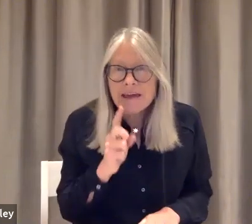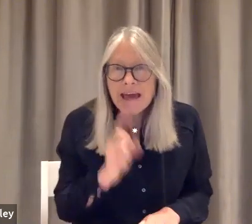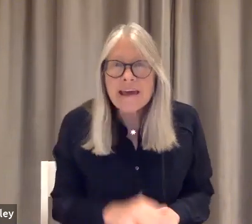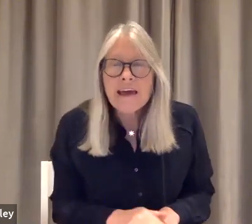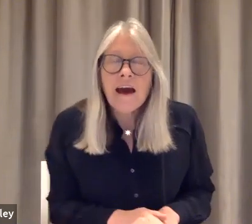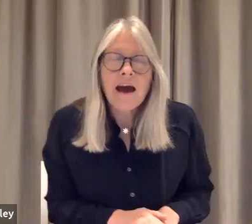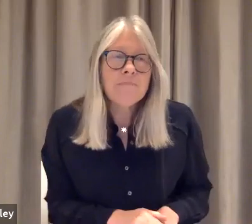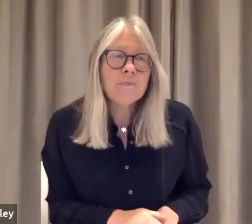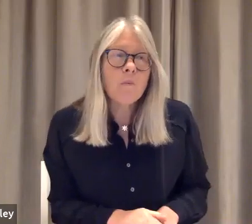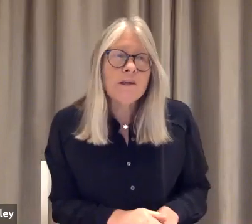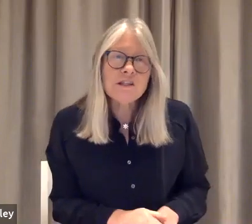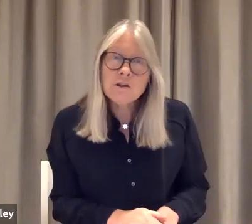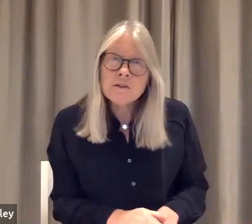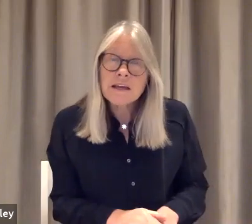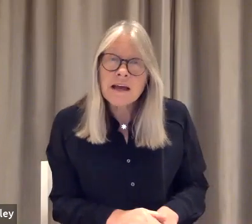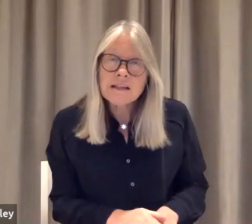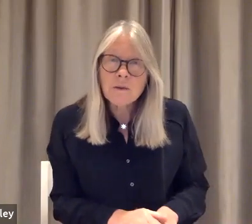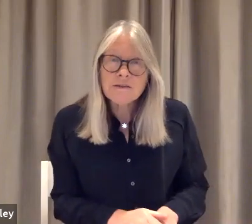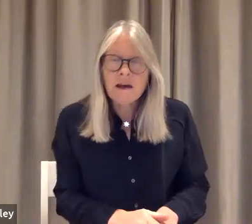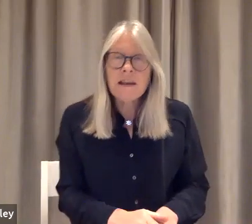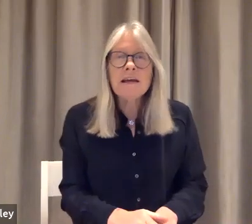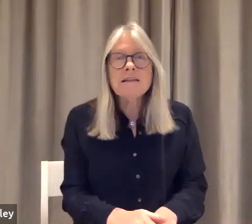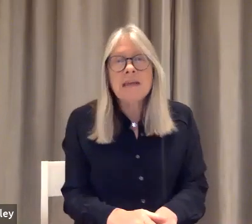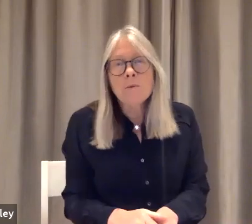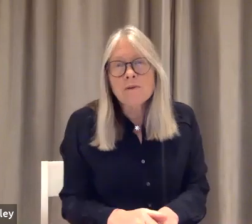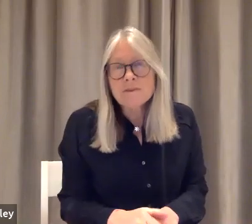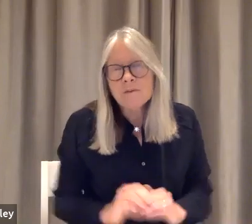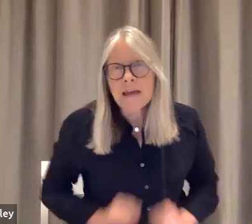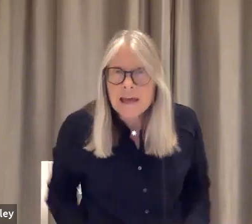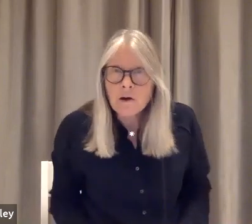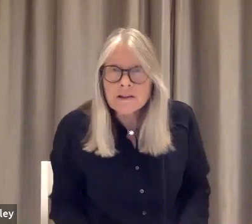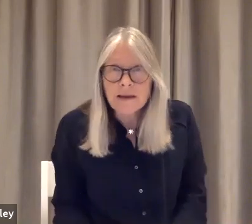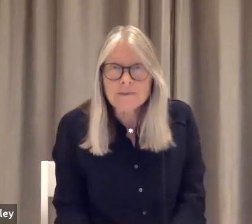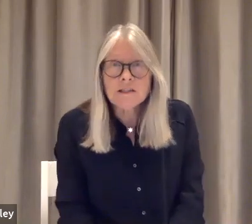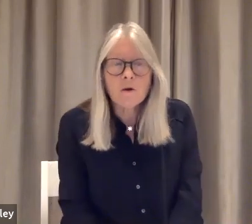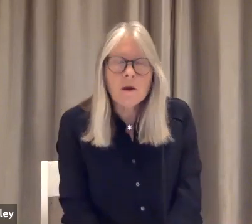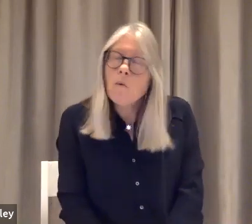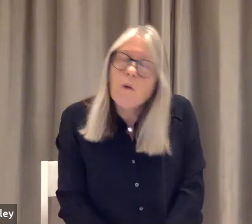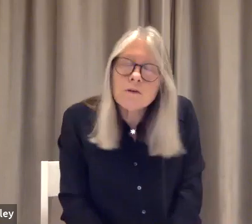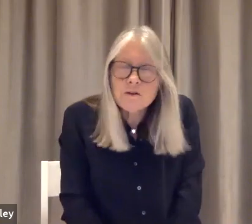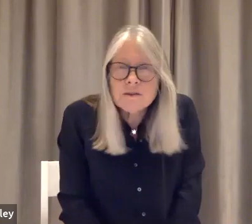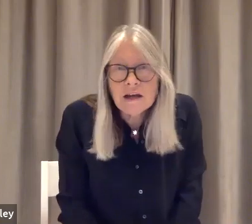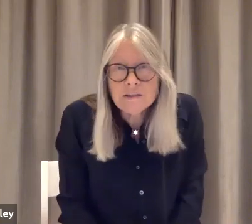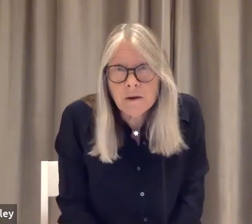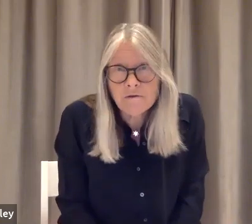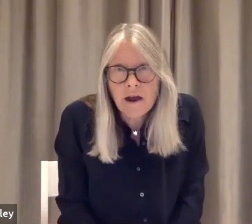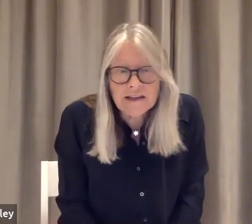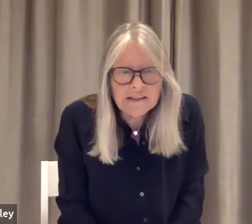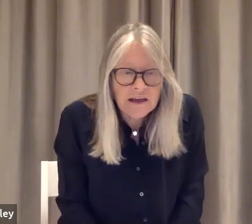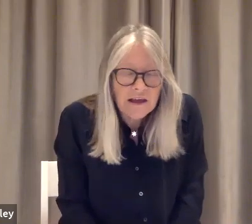speaking. We're just using a little bit of signing to help with some of the key concepts. So 1 or 2 signs per phrase. There's